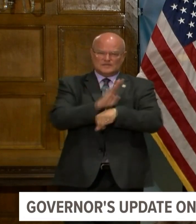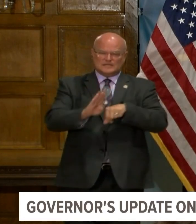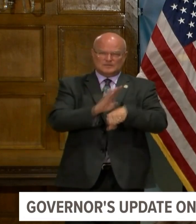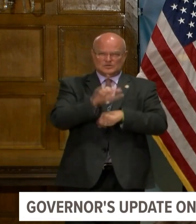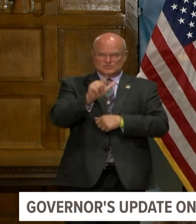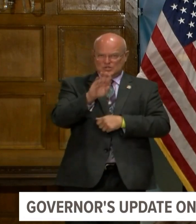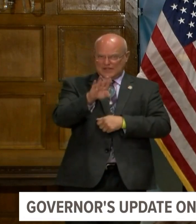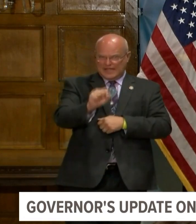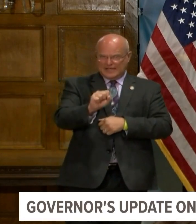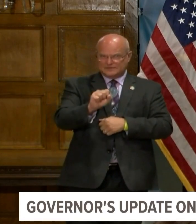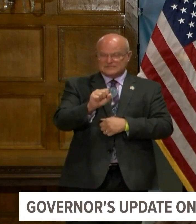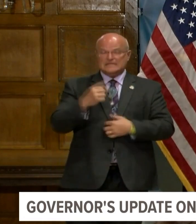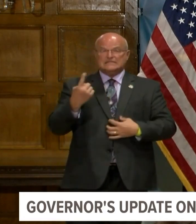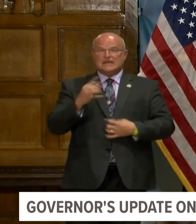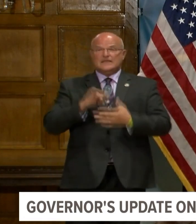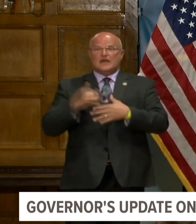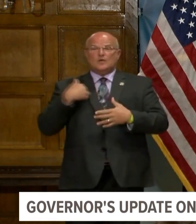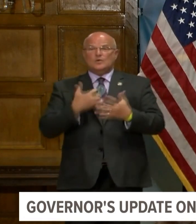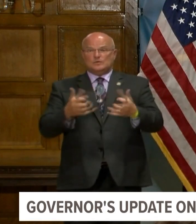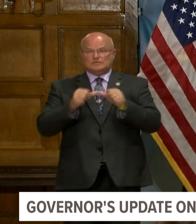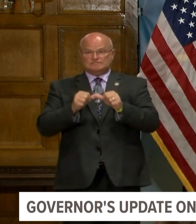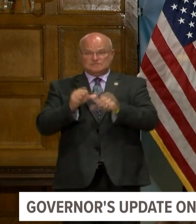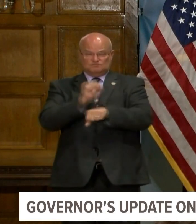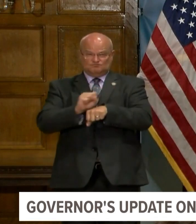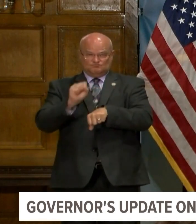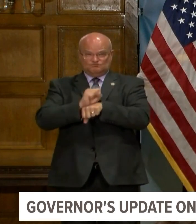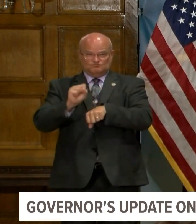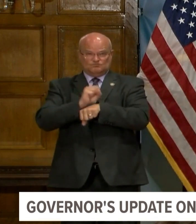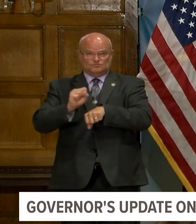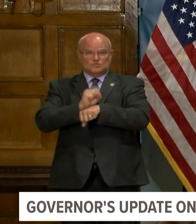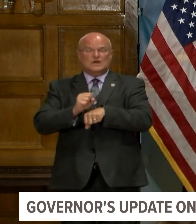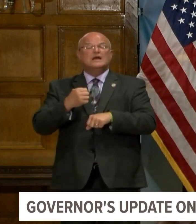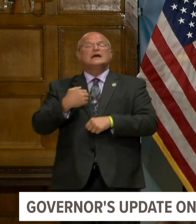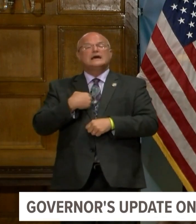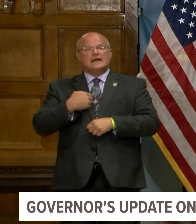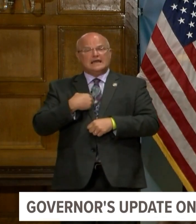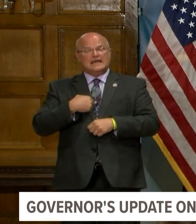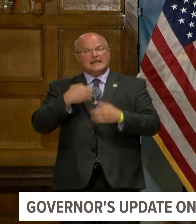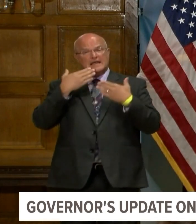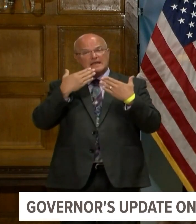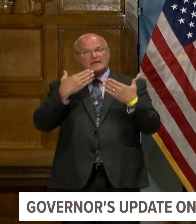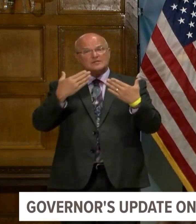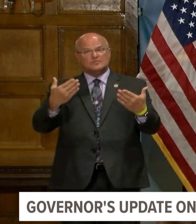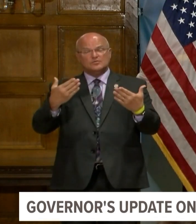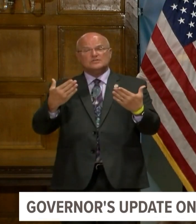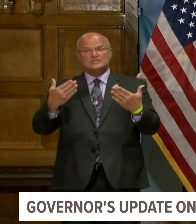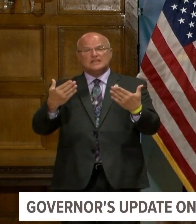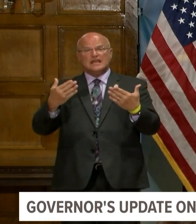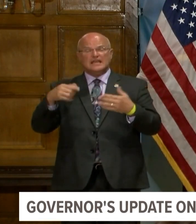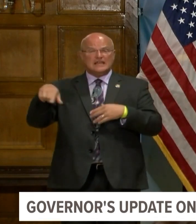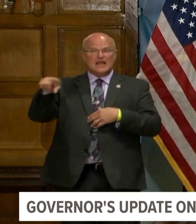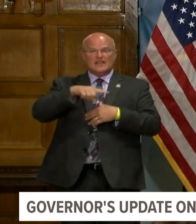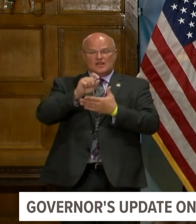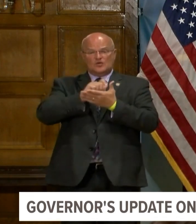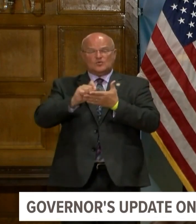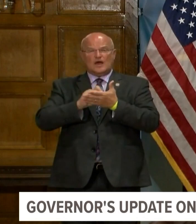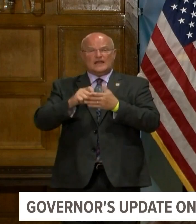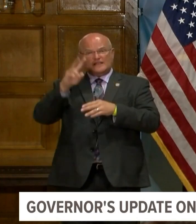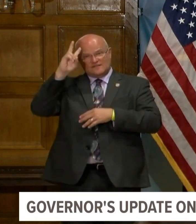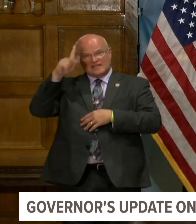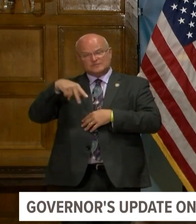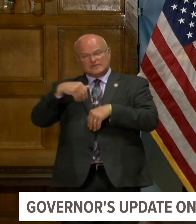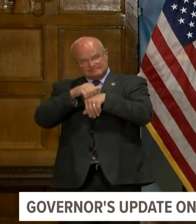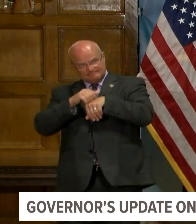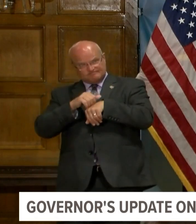commercial labs. It's something that we want to continue to work on, and I very much appreciate their writing, the Vice